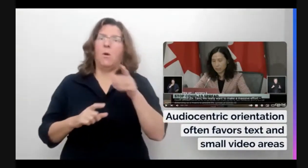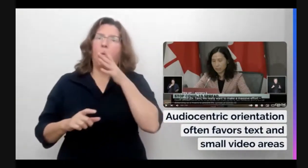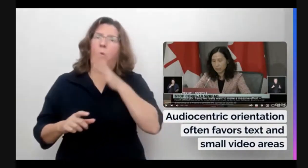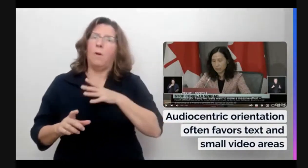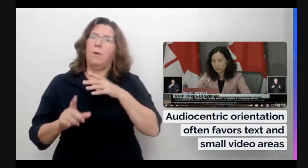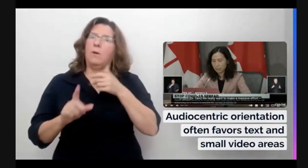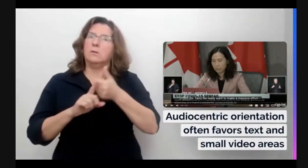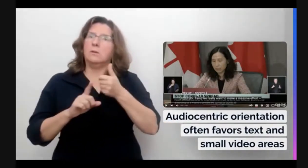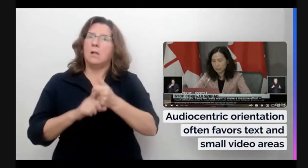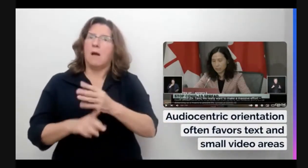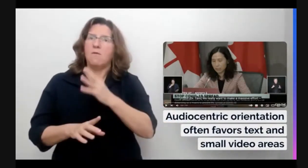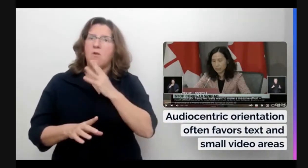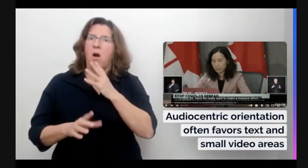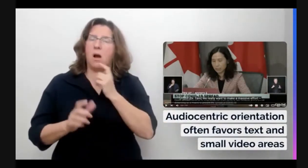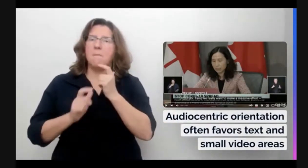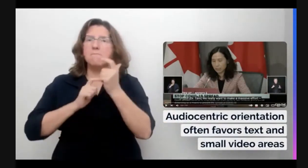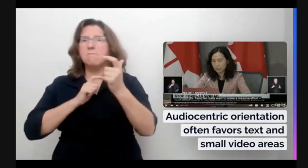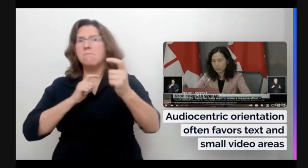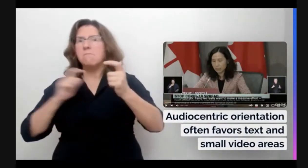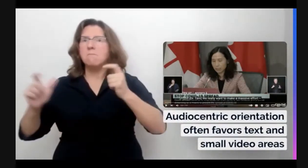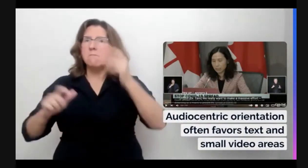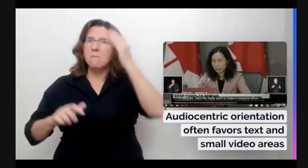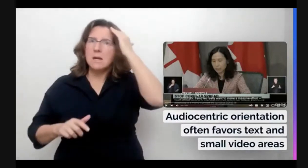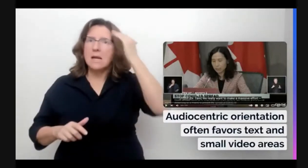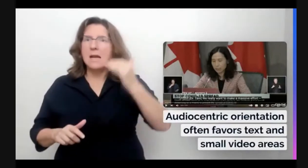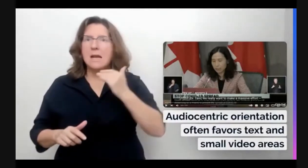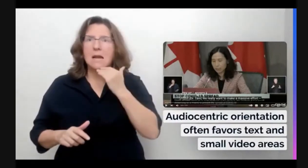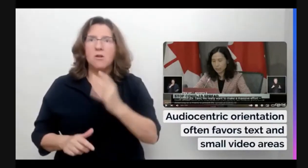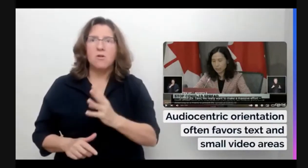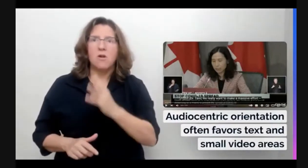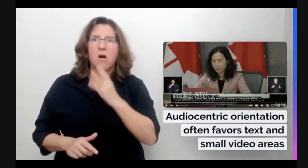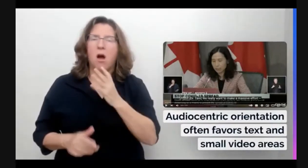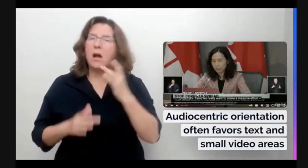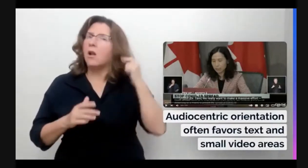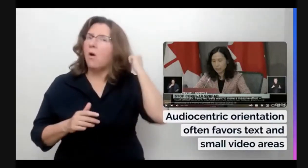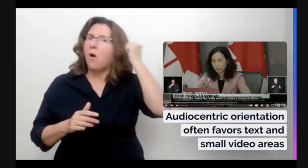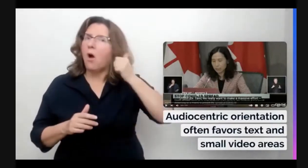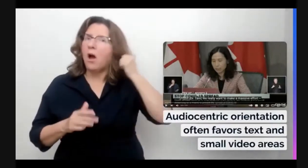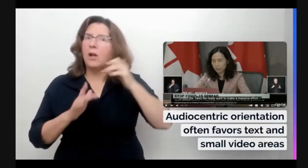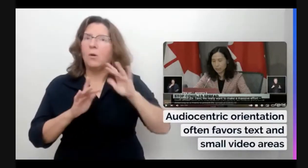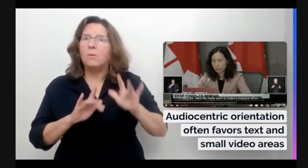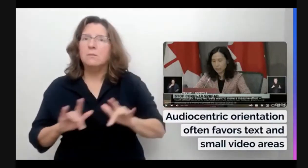The main presenter occupies the most space on the screen.